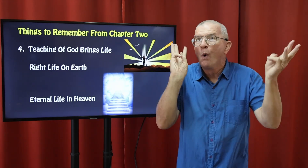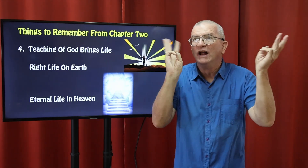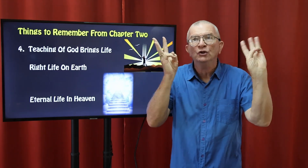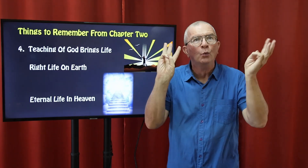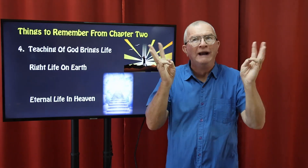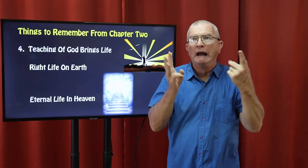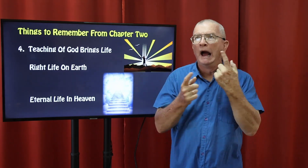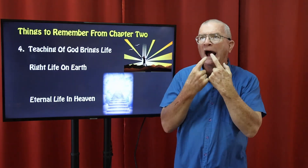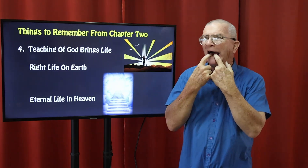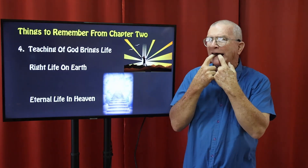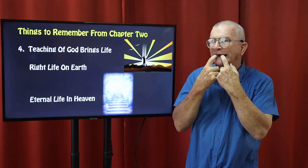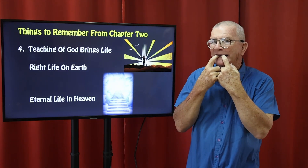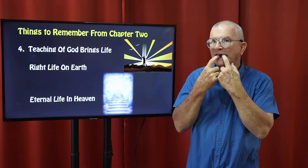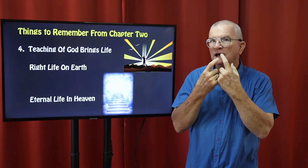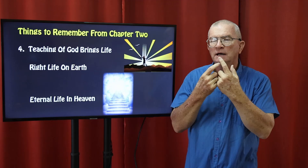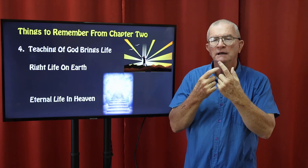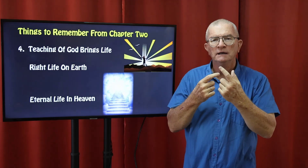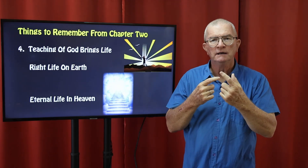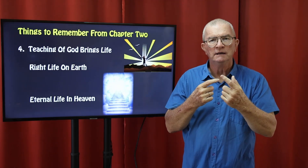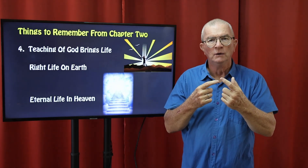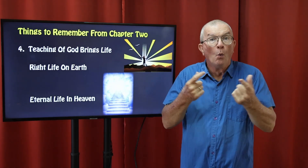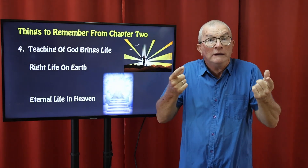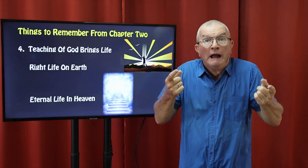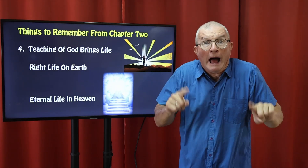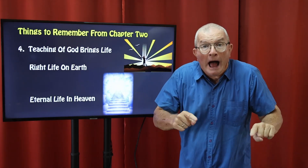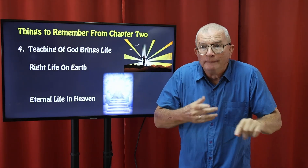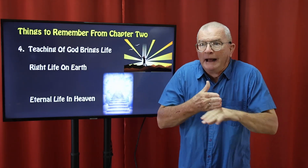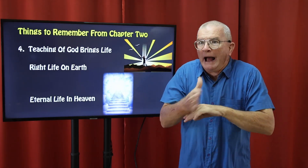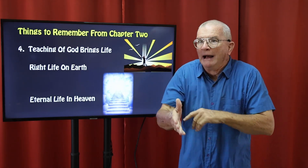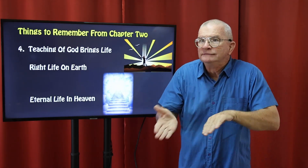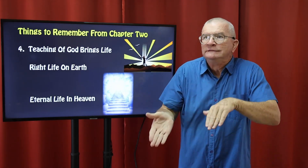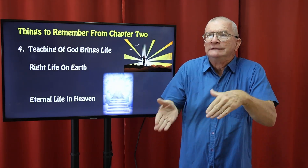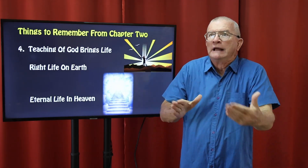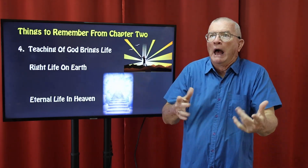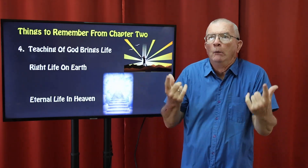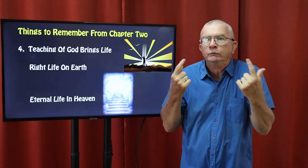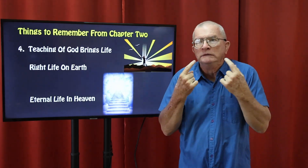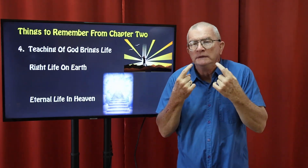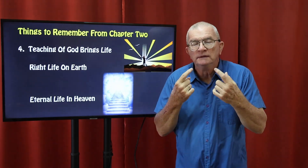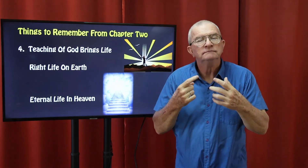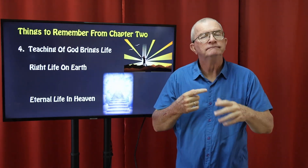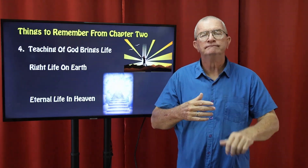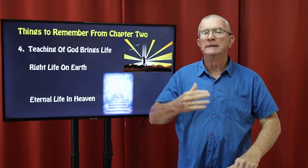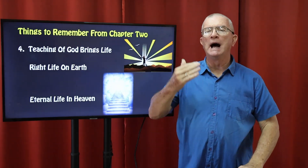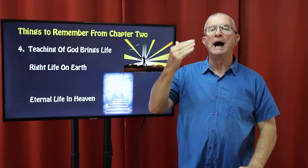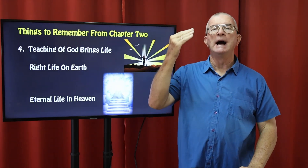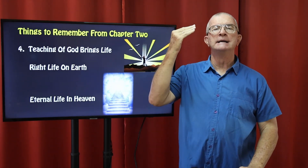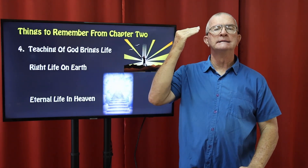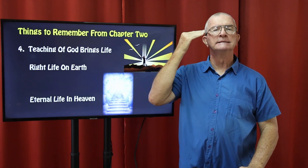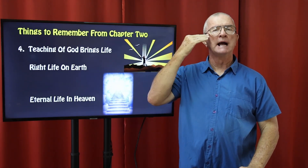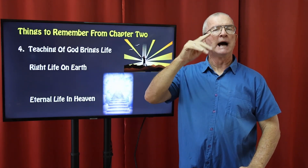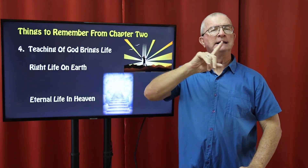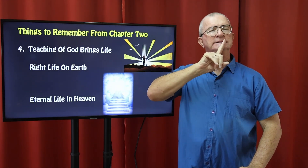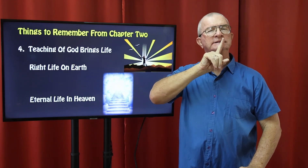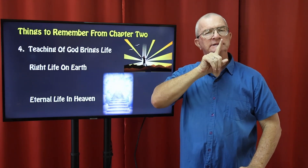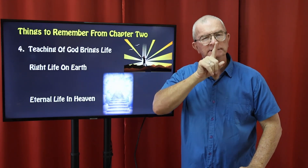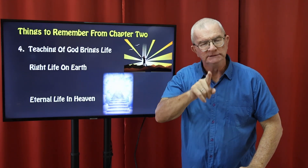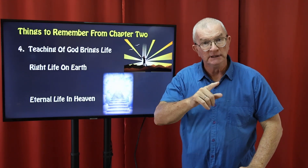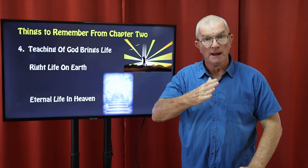I'm not wondering what's happening after I die. Nope, I know. It's true.